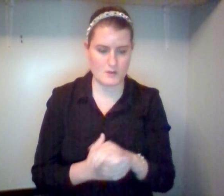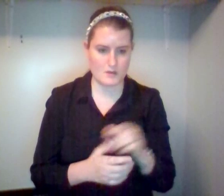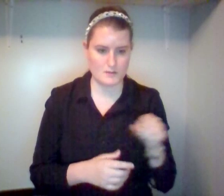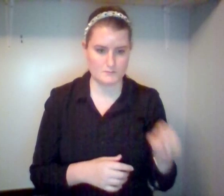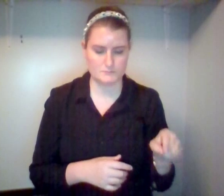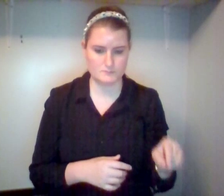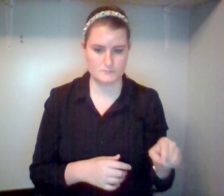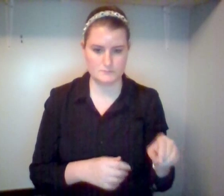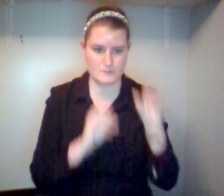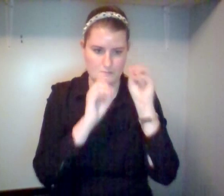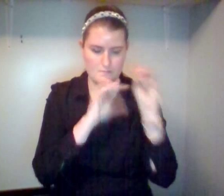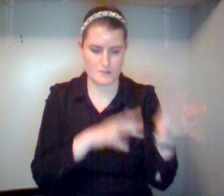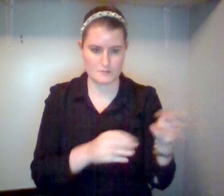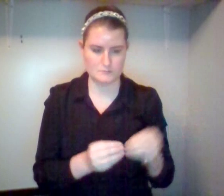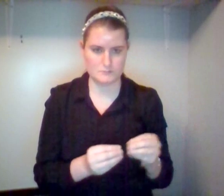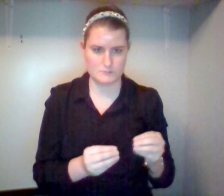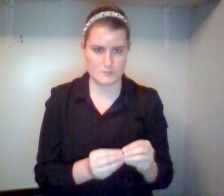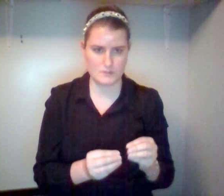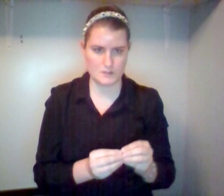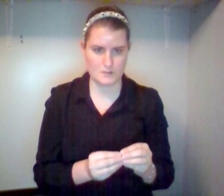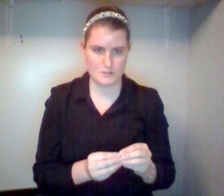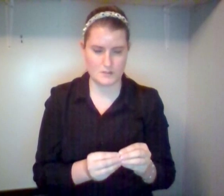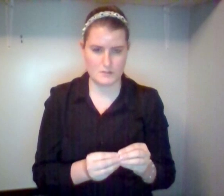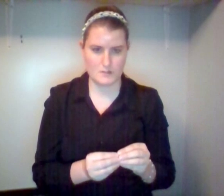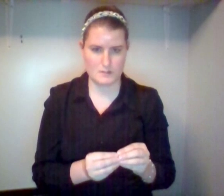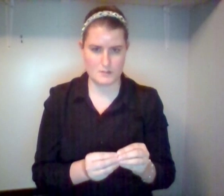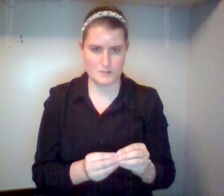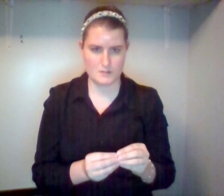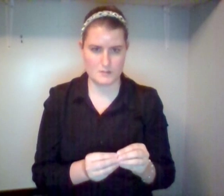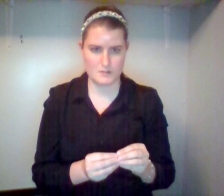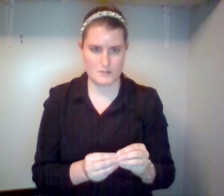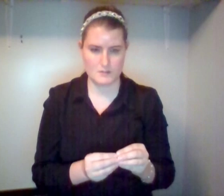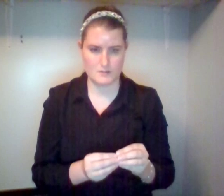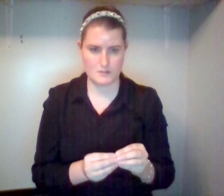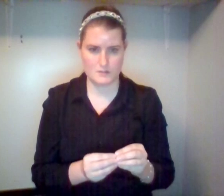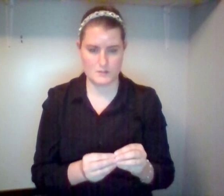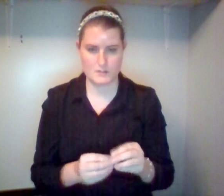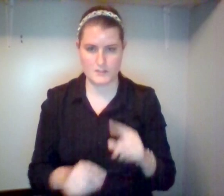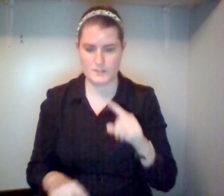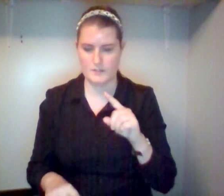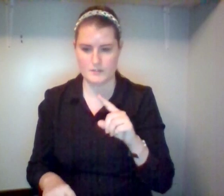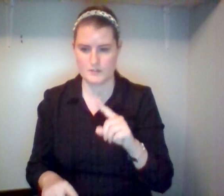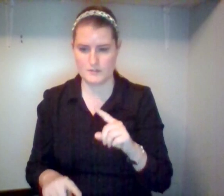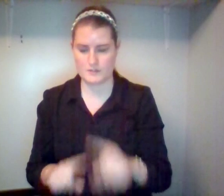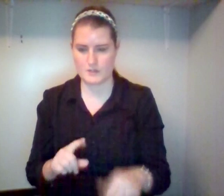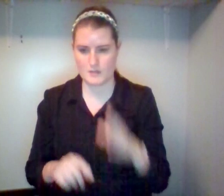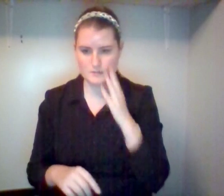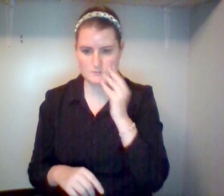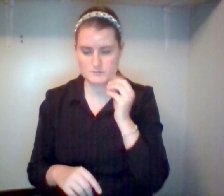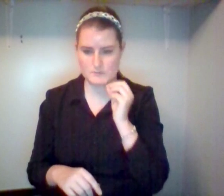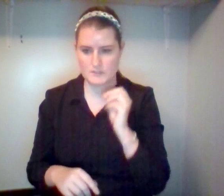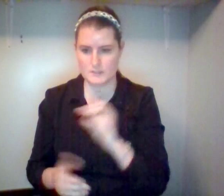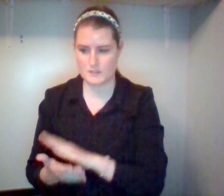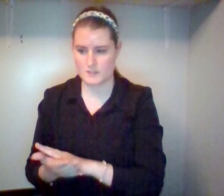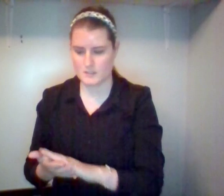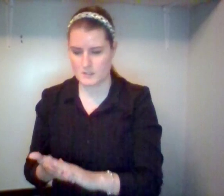more in it. You can't do both of those at the same time, because when you're in an experience